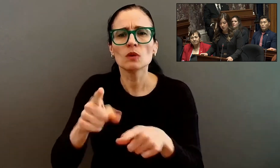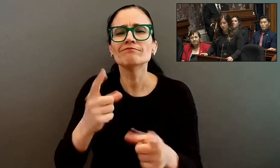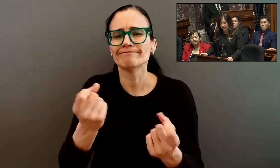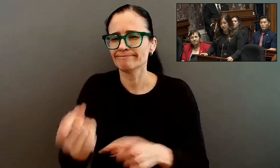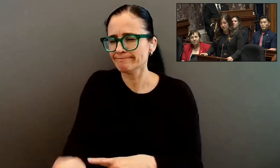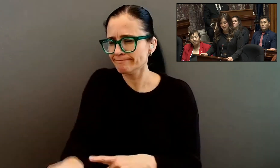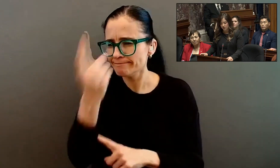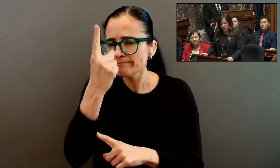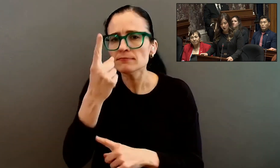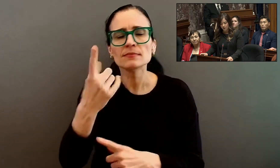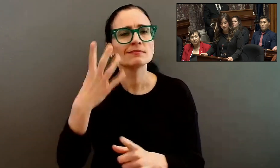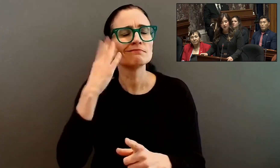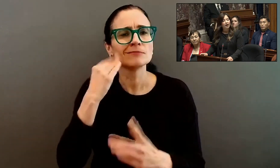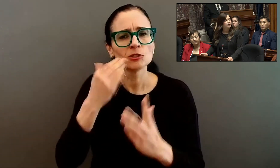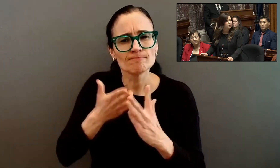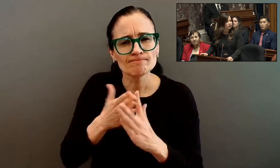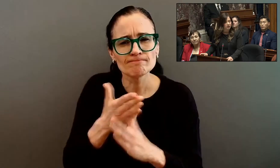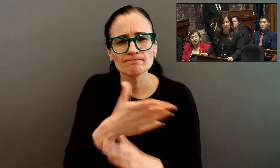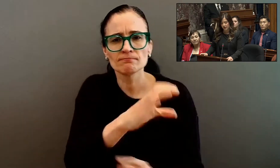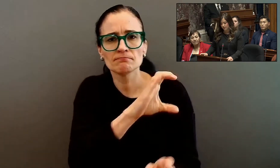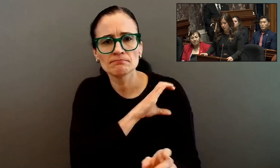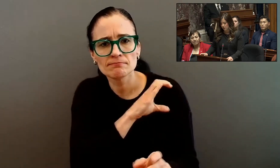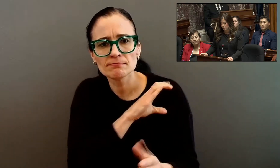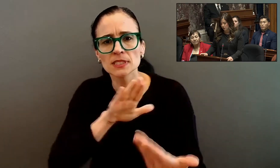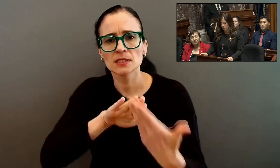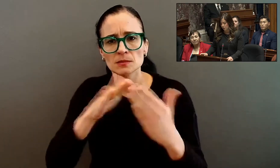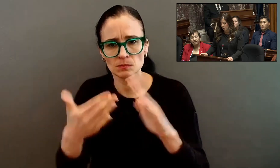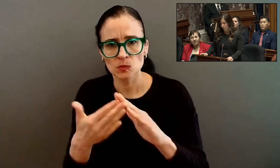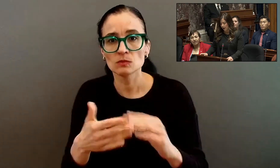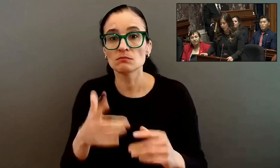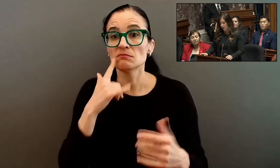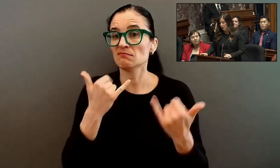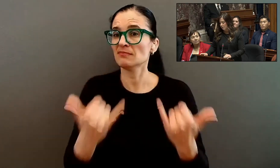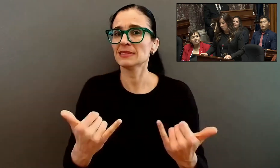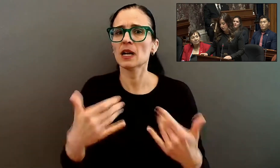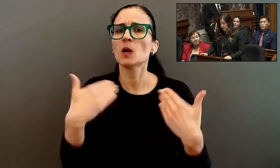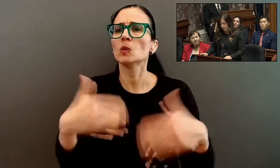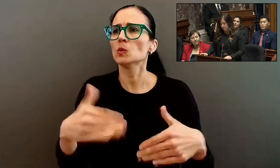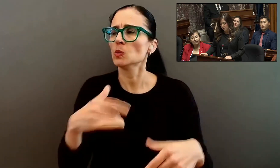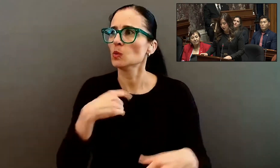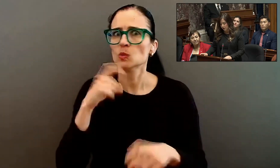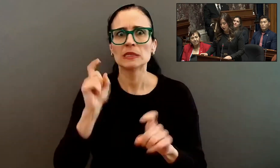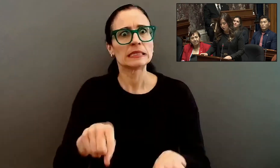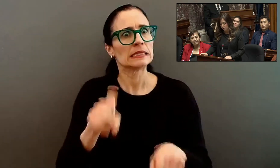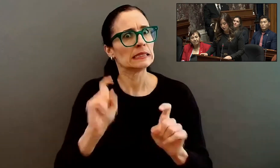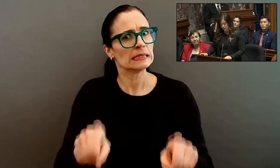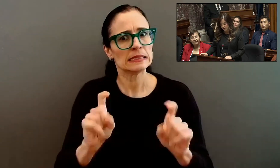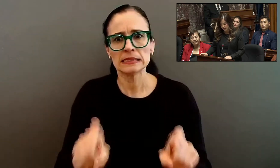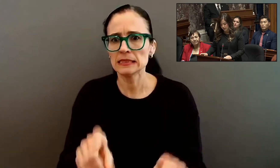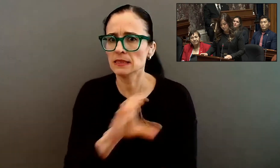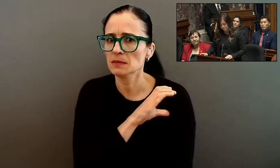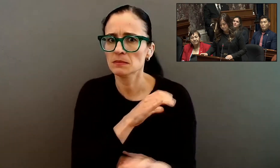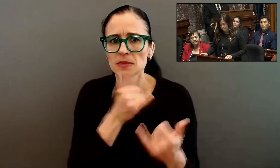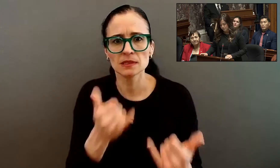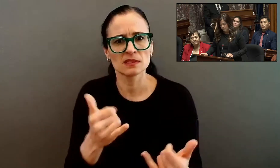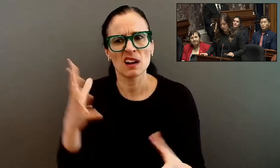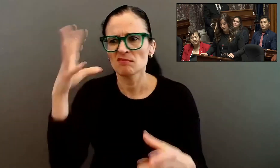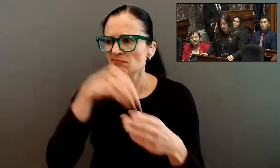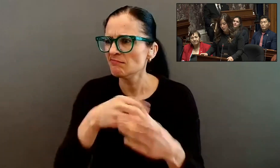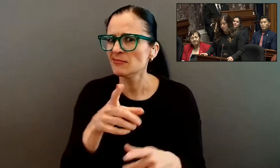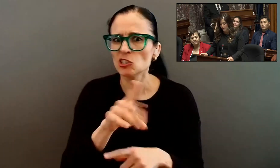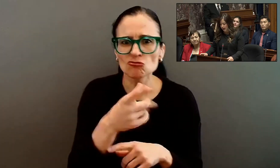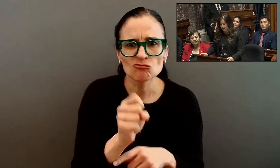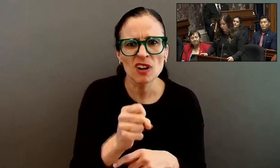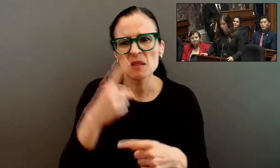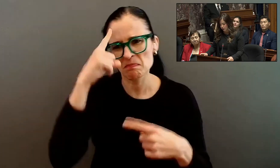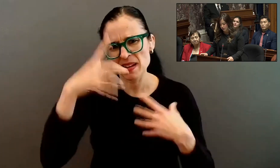toxic drug crisis, mental health, and community safety concerns require multidisciplinary responses.